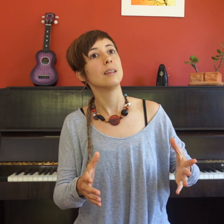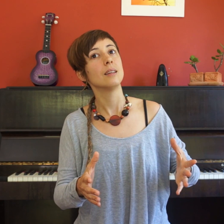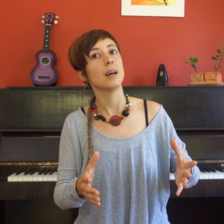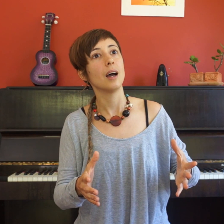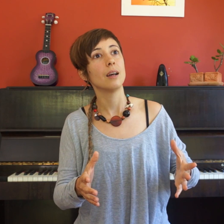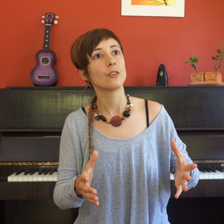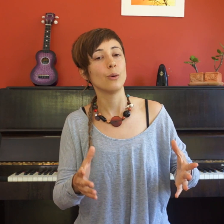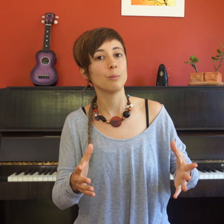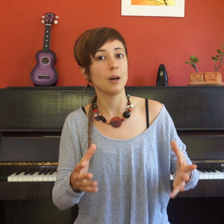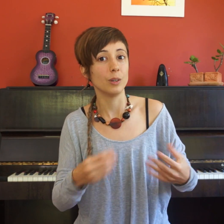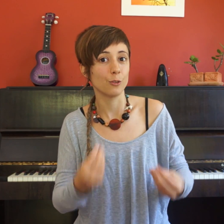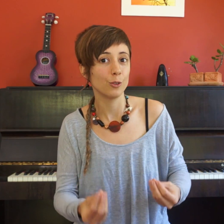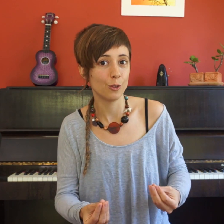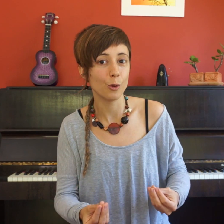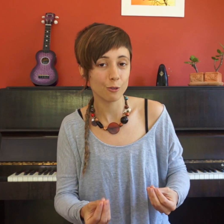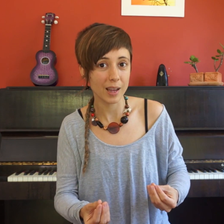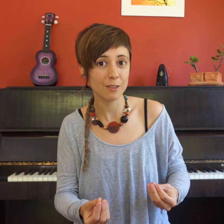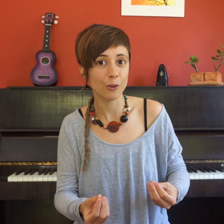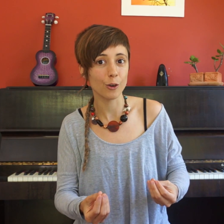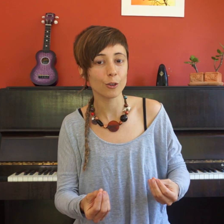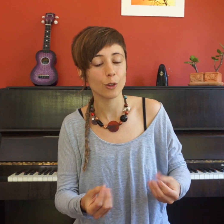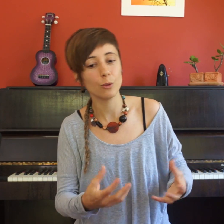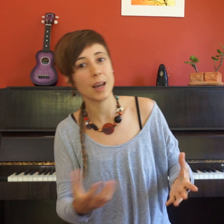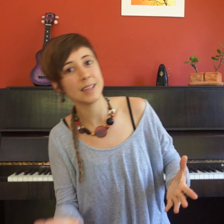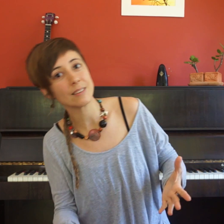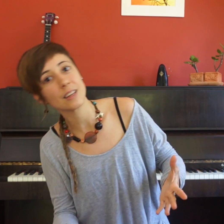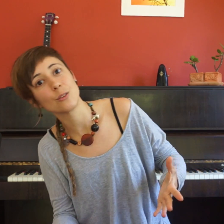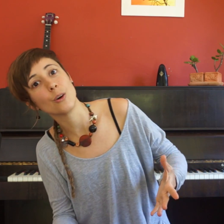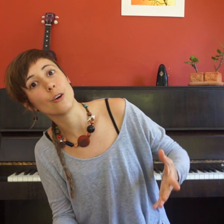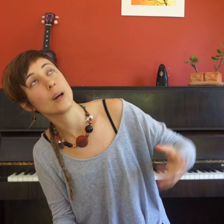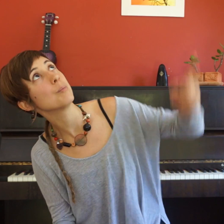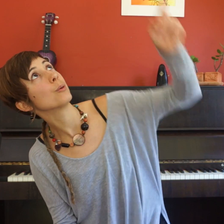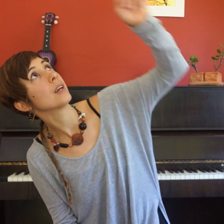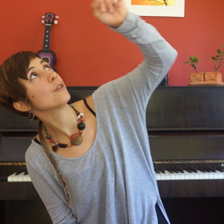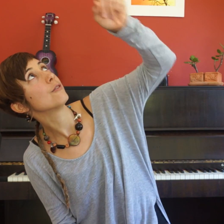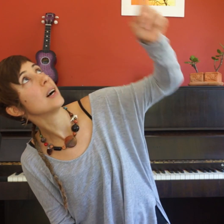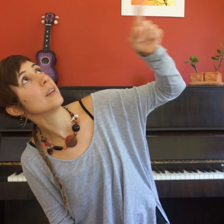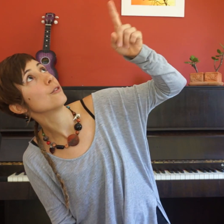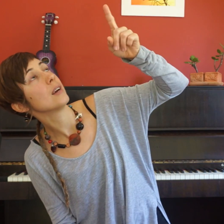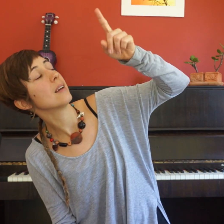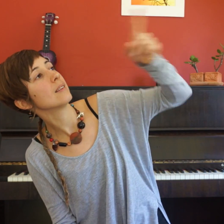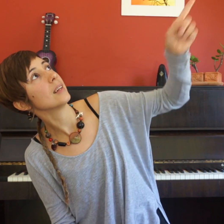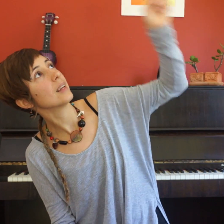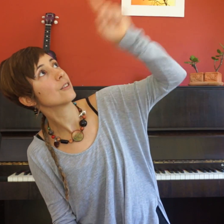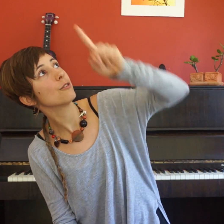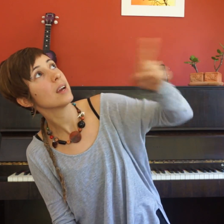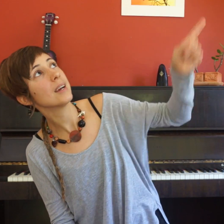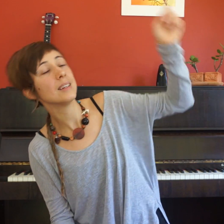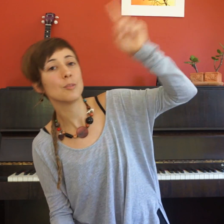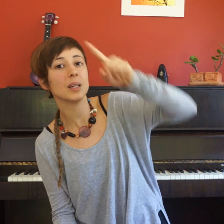and so I would introduce the word fan for her. So I would lie down next to her and point at the fan and say, that's the fan, it's